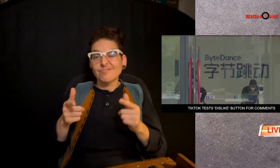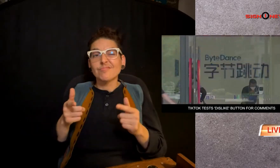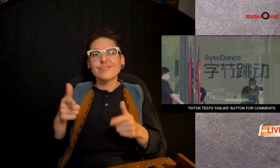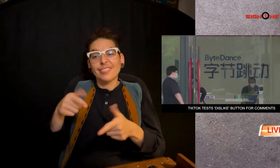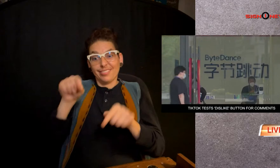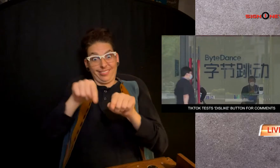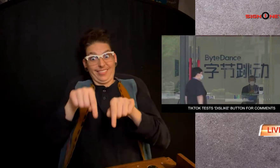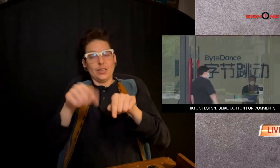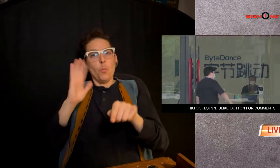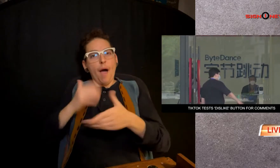see it.